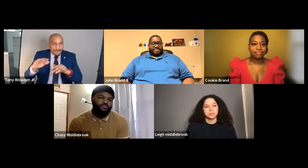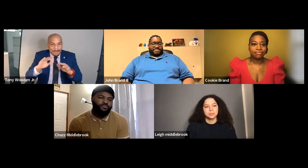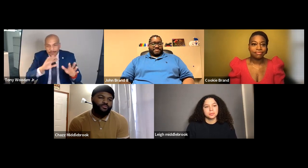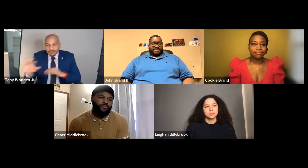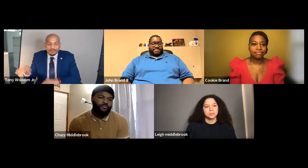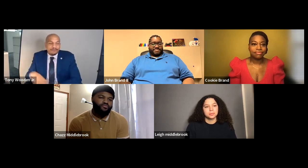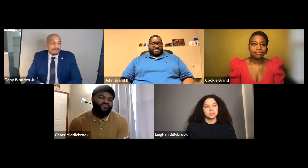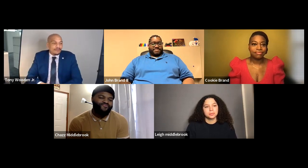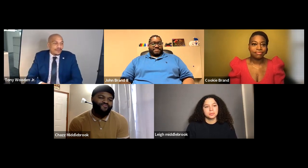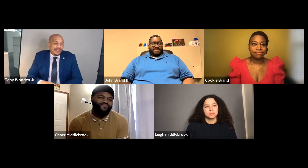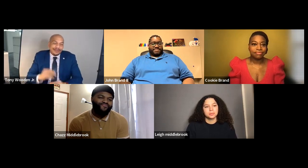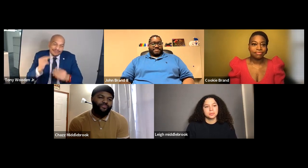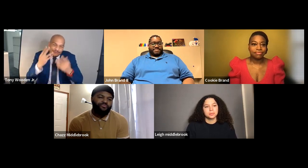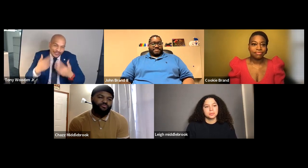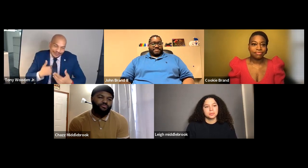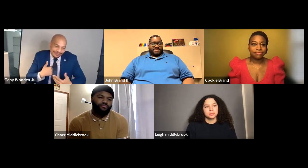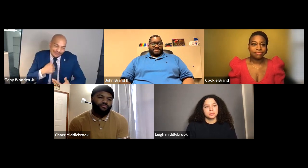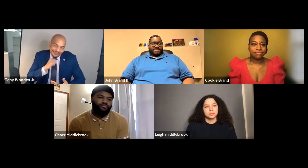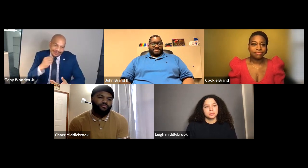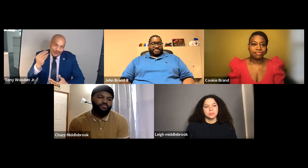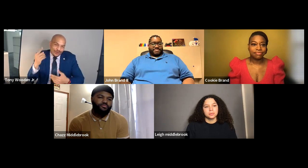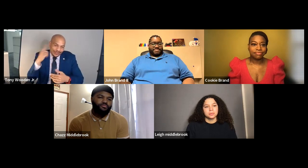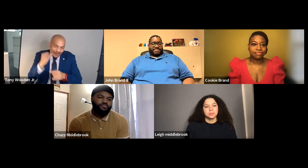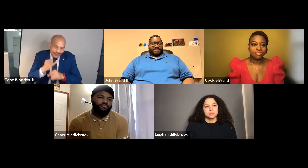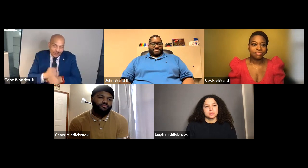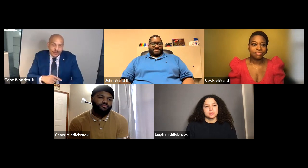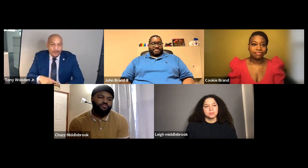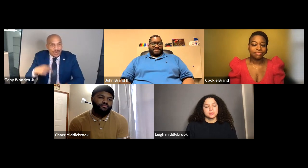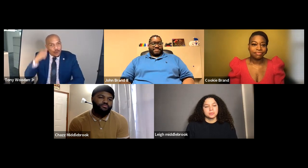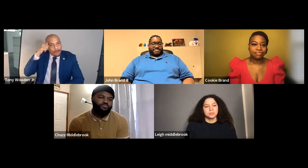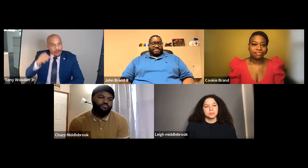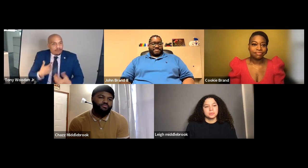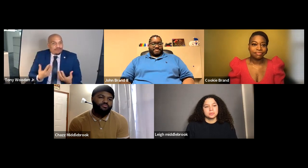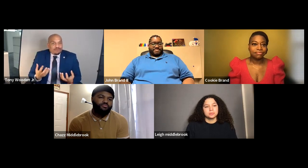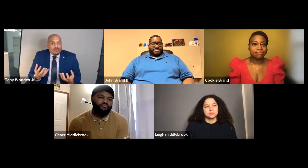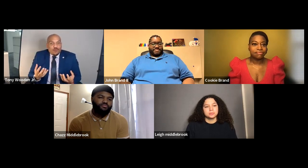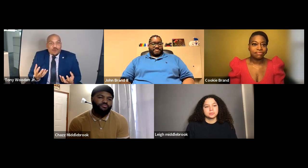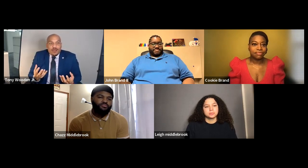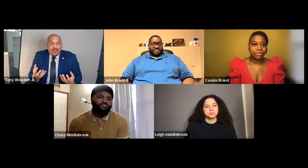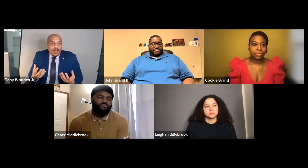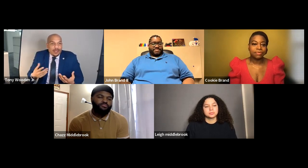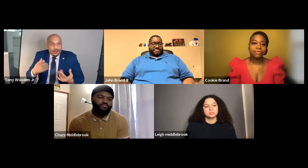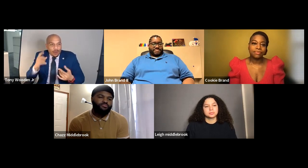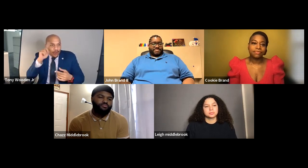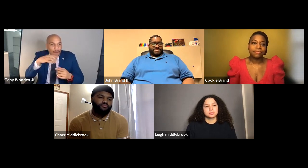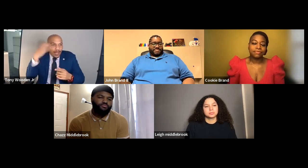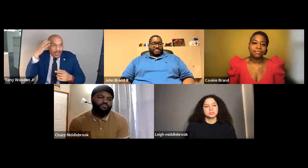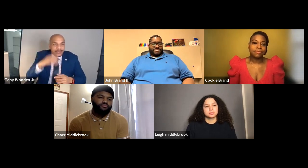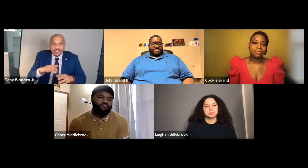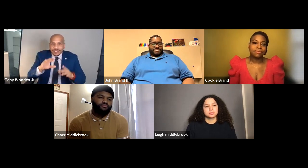and the language and just being with people who signed and everything. And unfortunately, I wasn't able to do that, but it was a deep desire